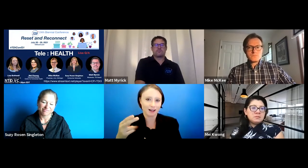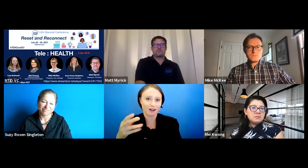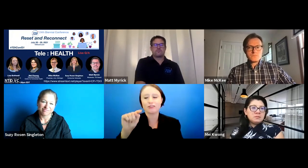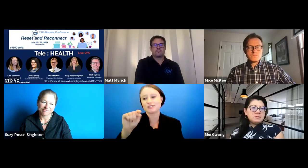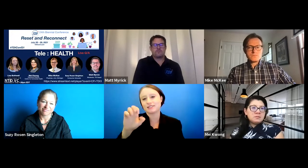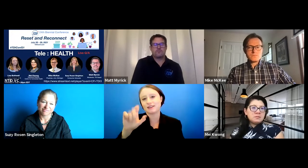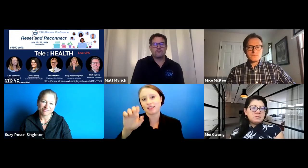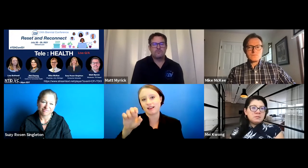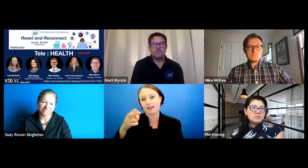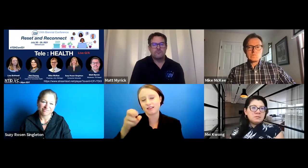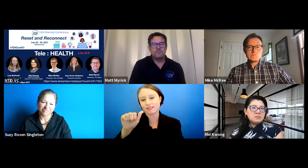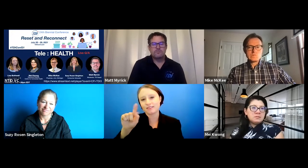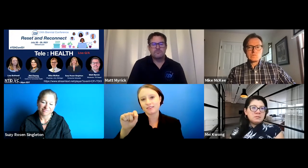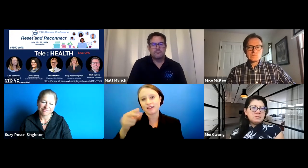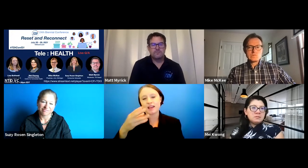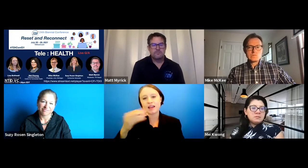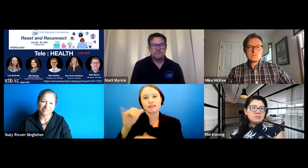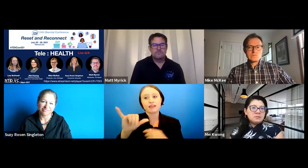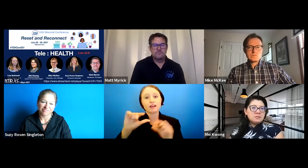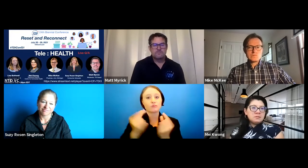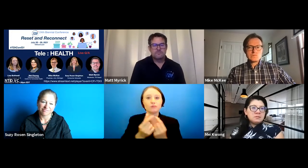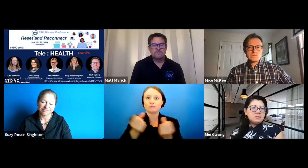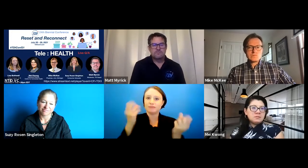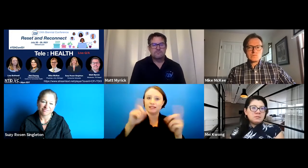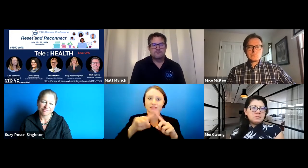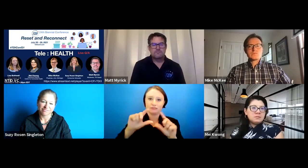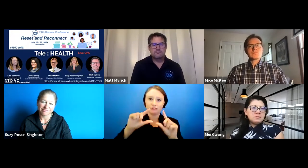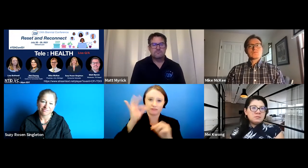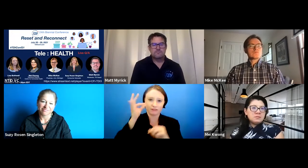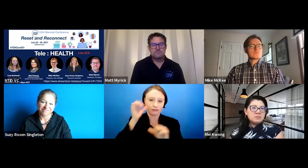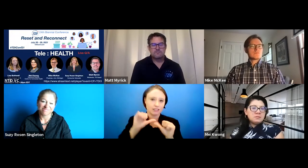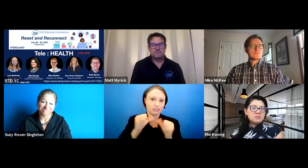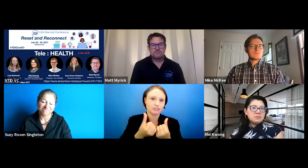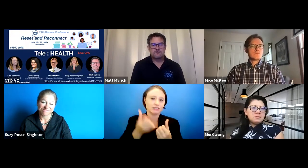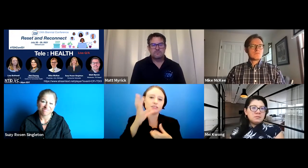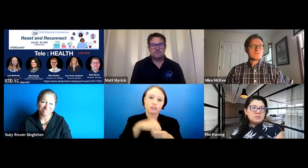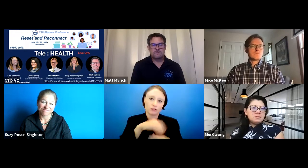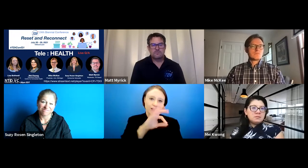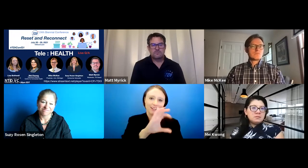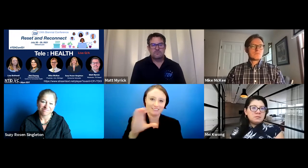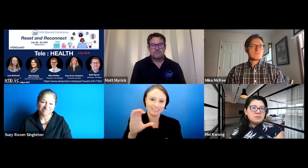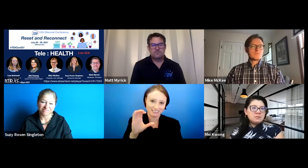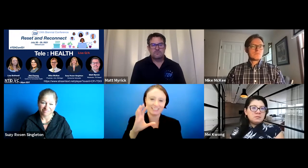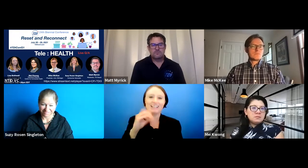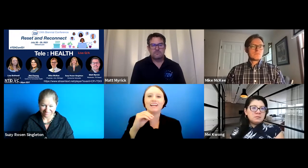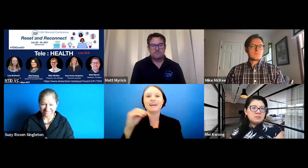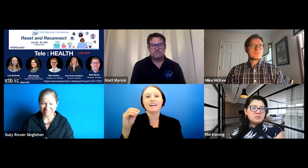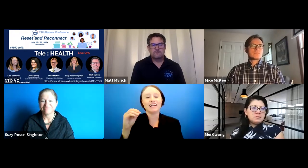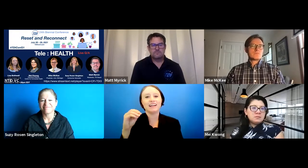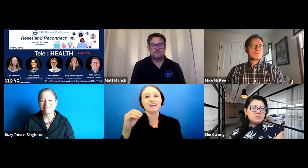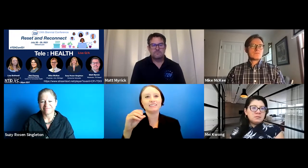federal partnership with Accessible Tele-Health. That group, there was many different federal